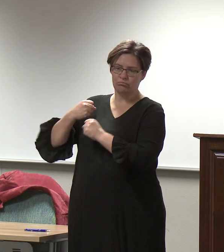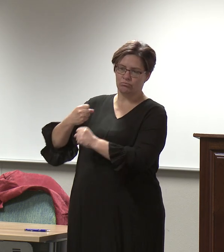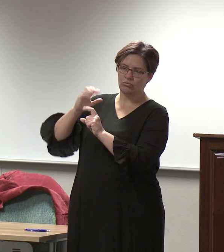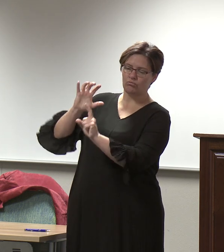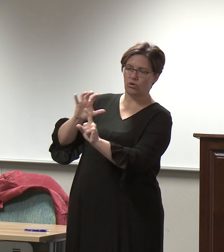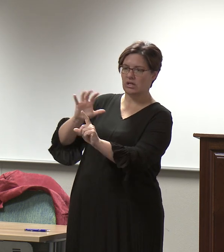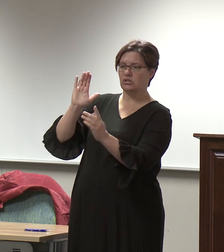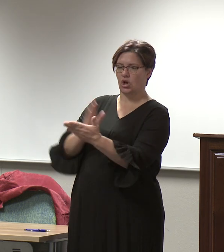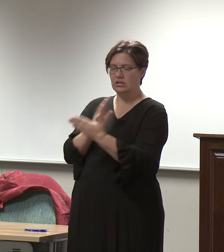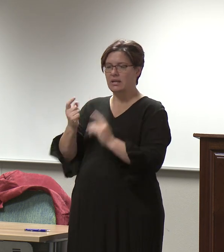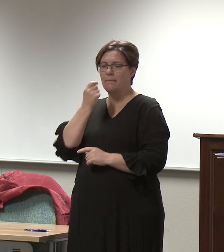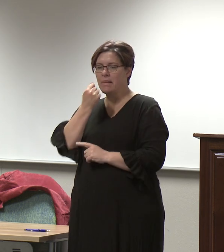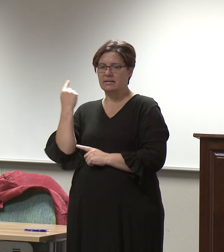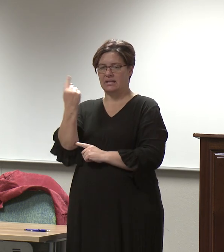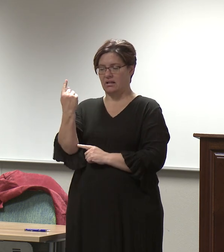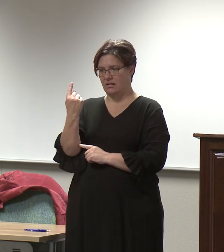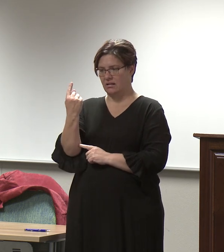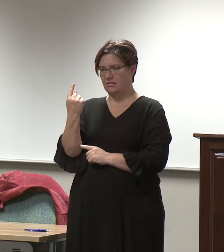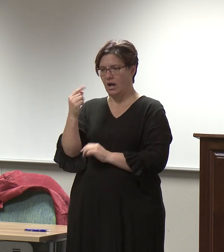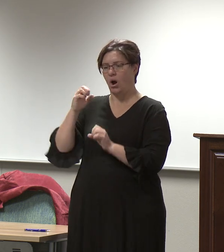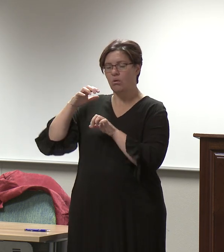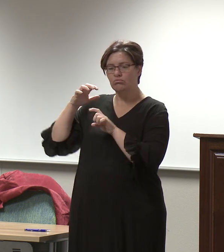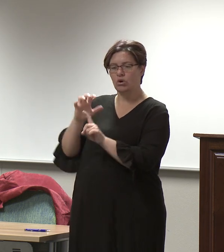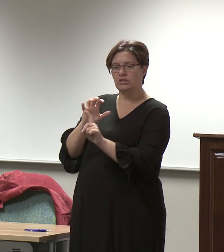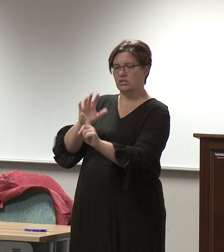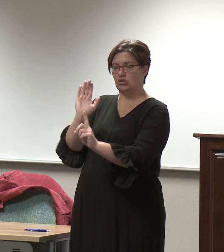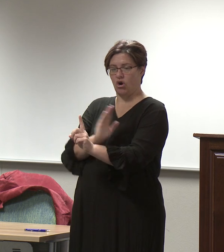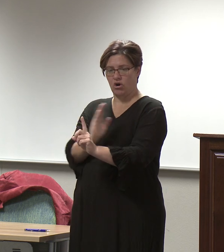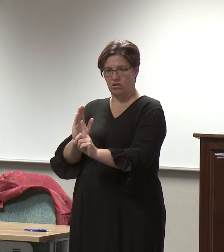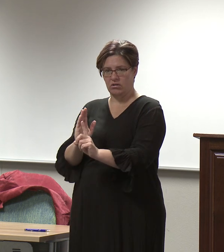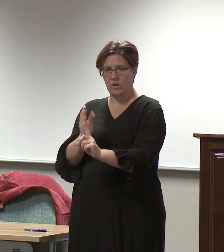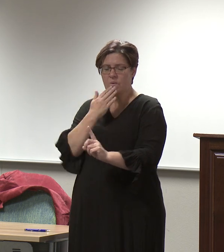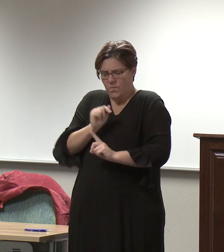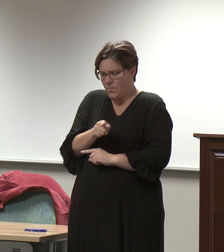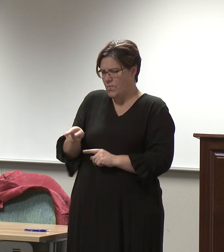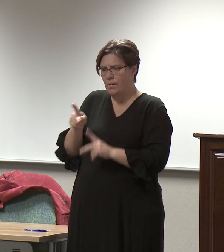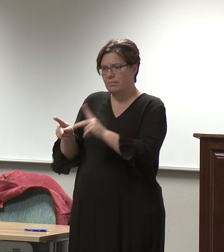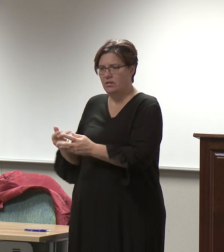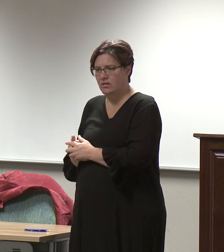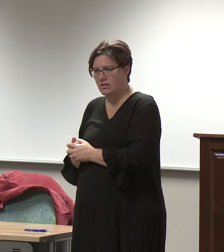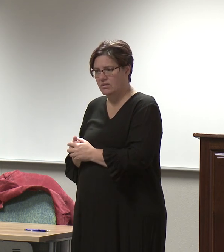saw in the men singers that were the protest songs, now were these people. And these people